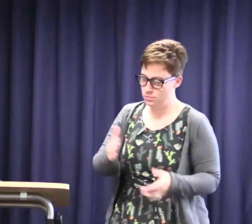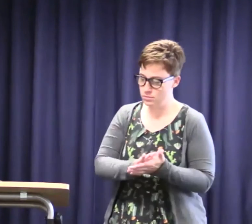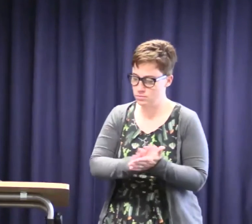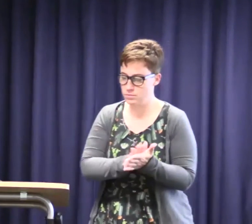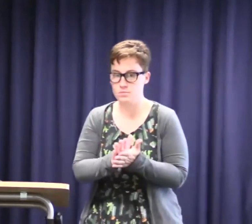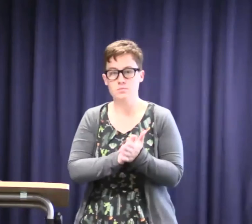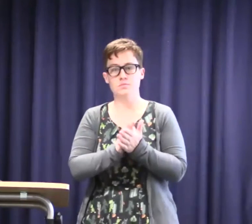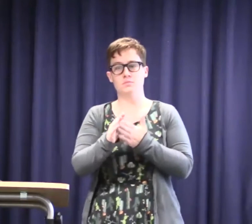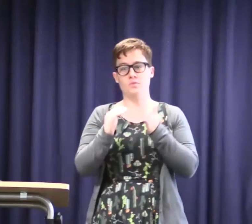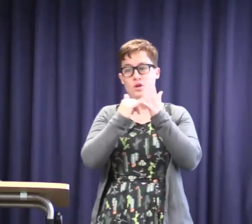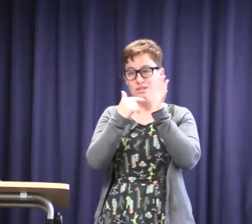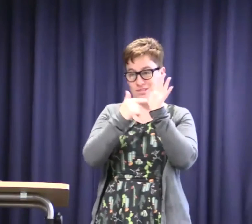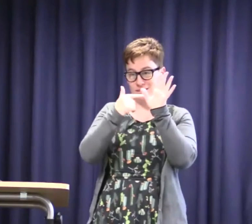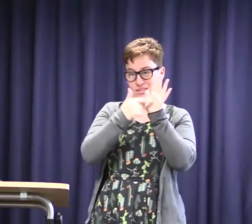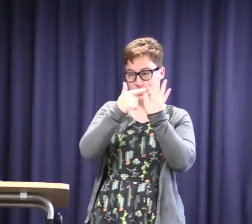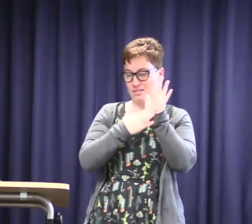Thanks, Nat.